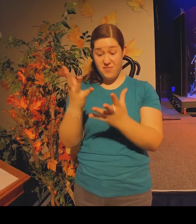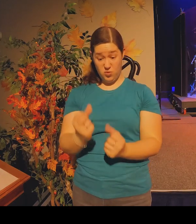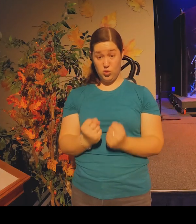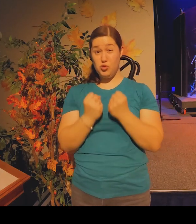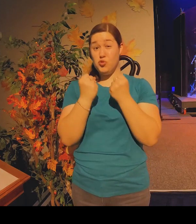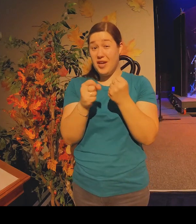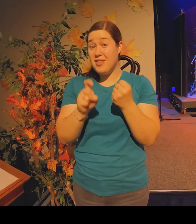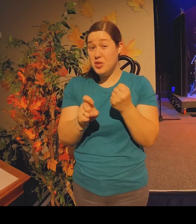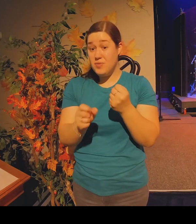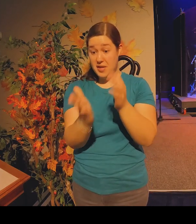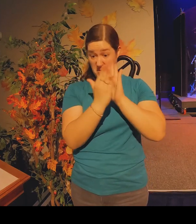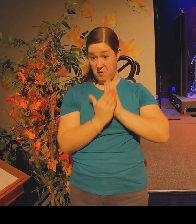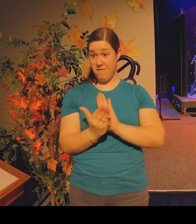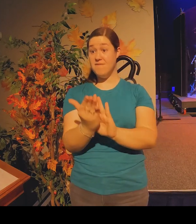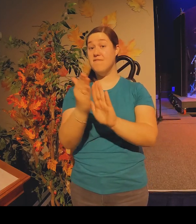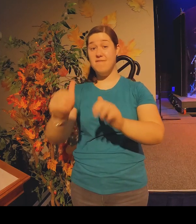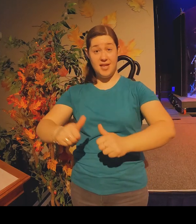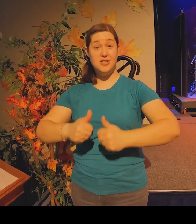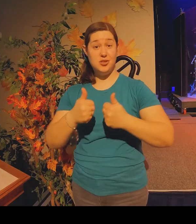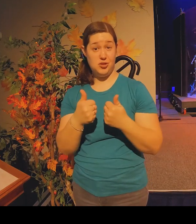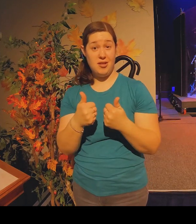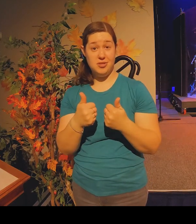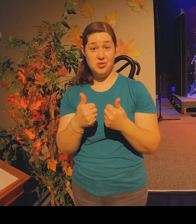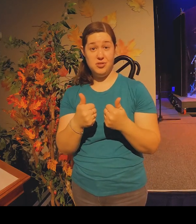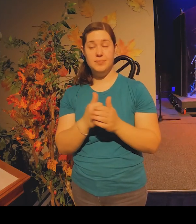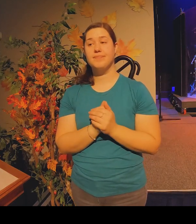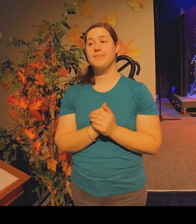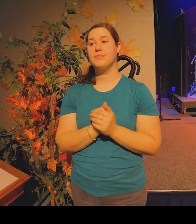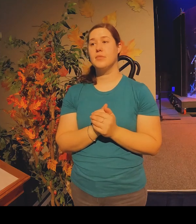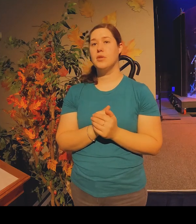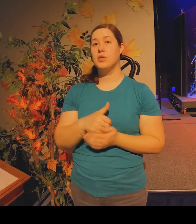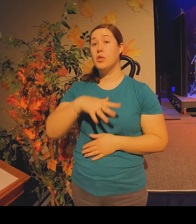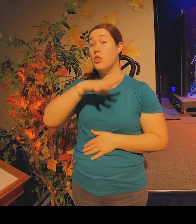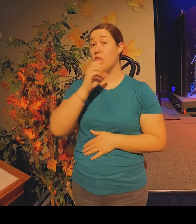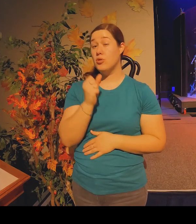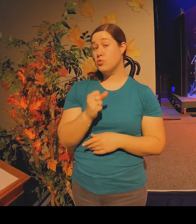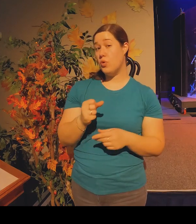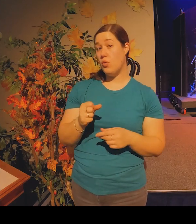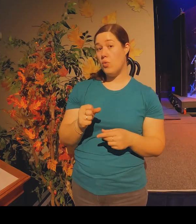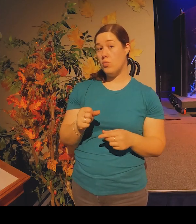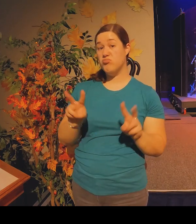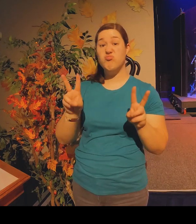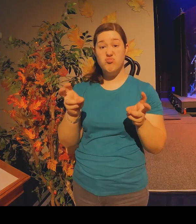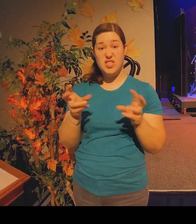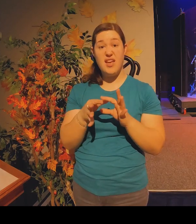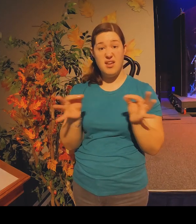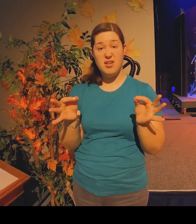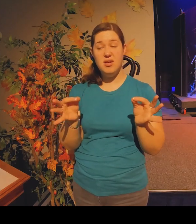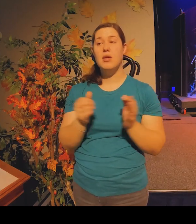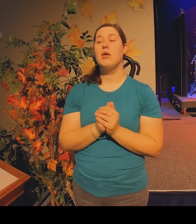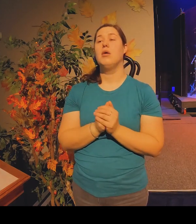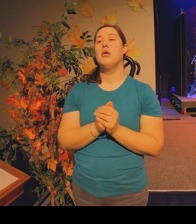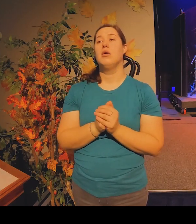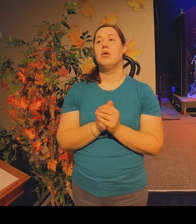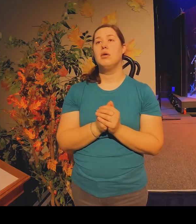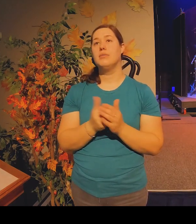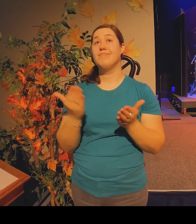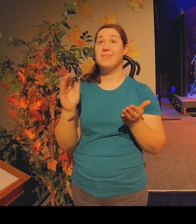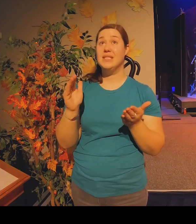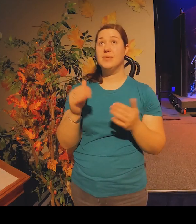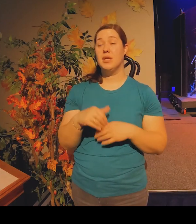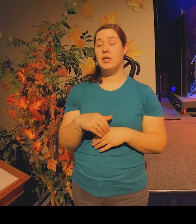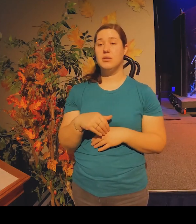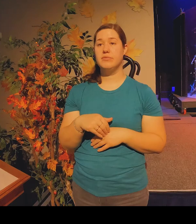You know, and there's an old saying, and some of you came to worship to hear just this. There's an old saying, and it sounds cliche and it sounds cheesy, but it's true, I